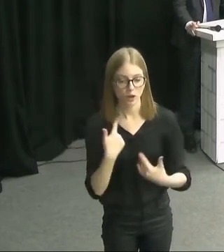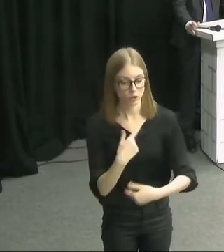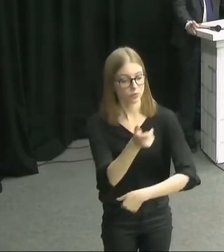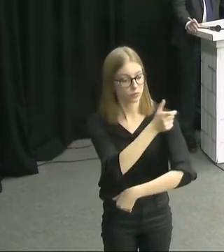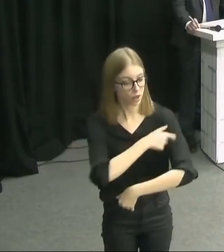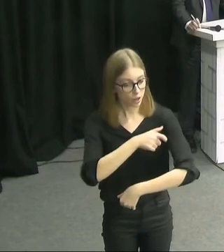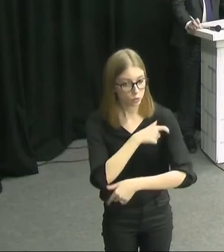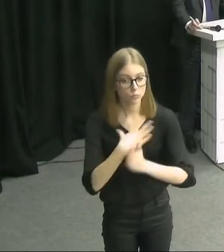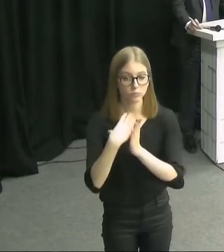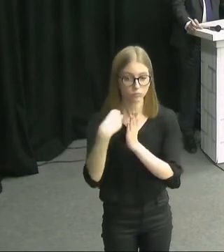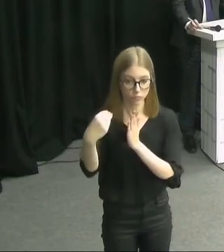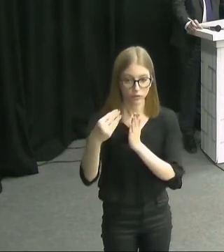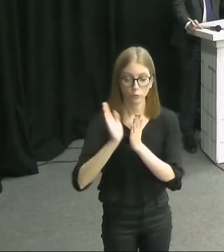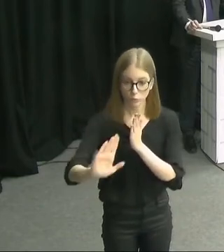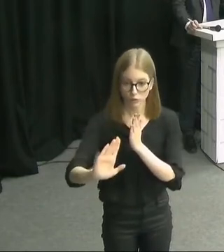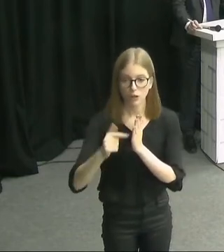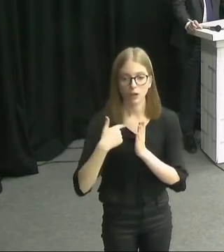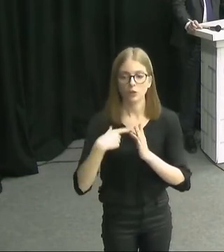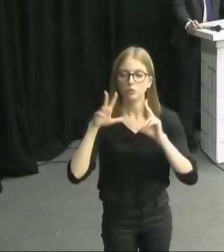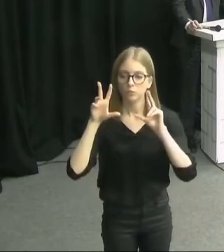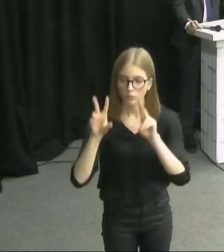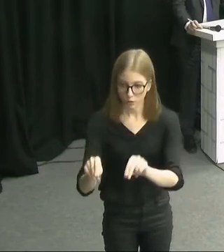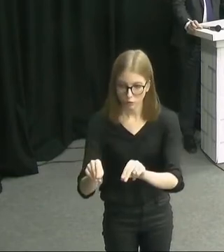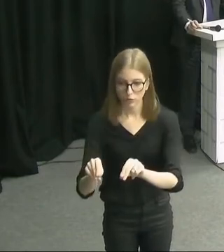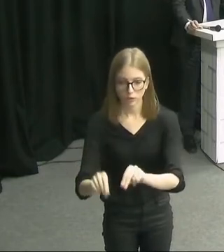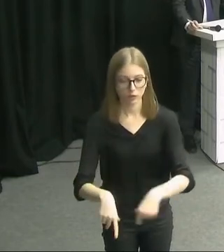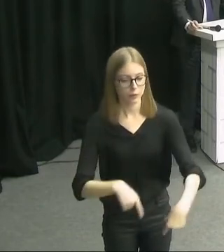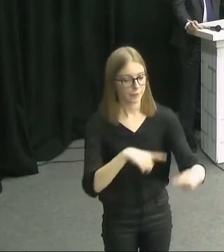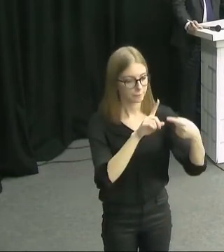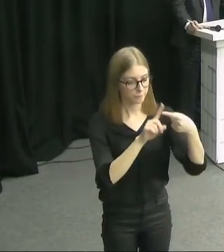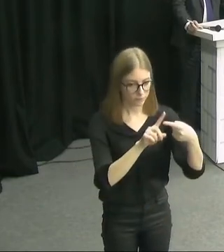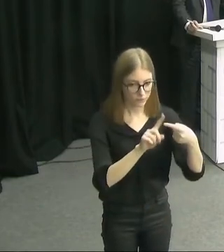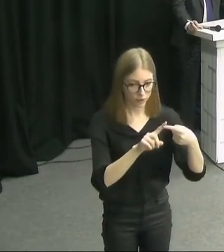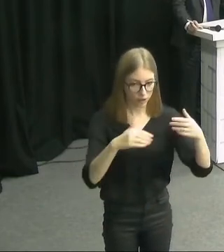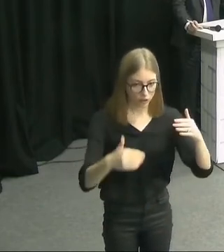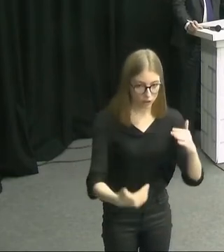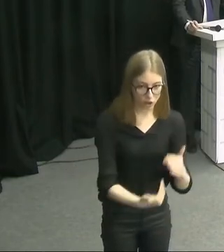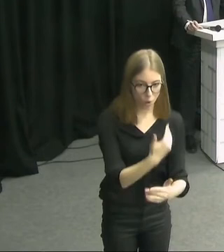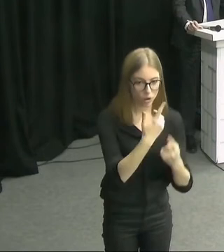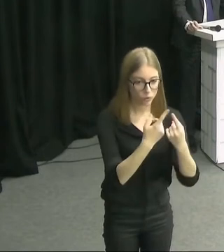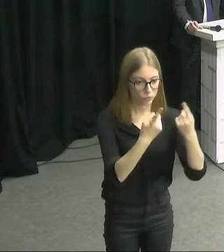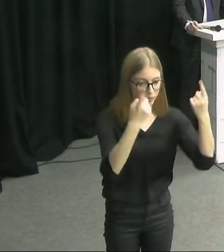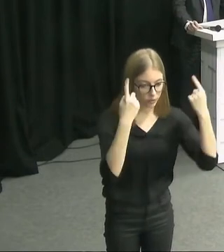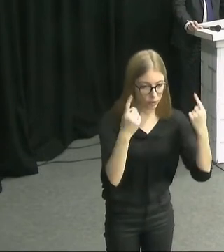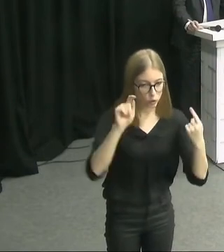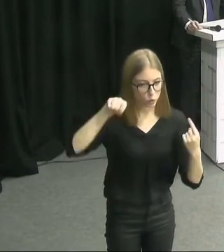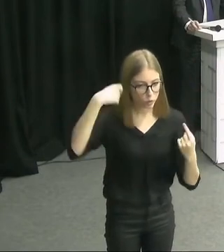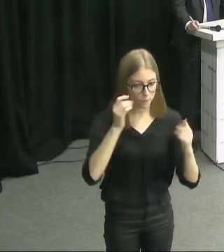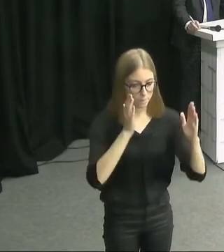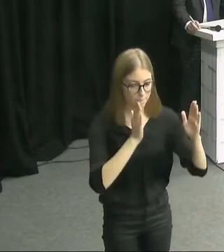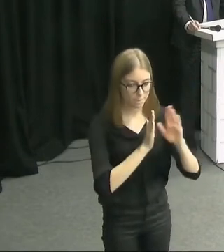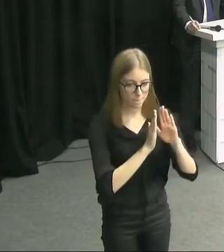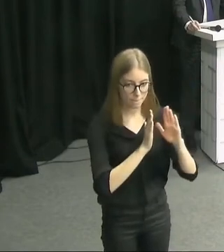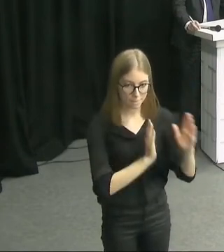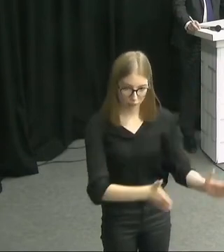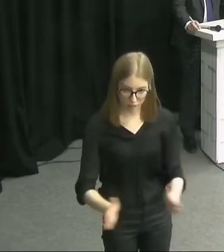the future. So commitment to build at least one dormitory, new dormitory. If you agree